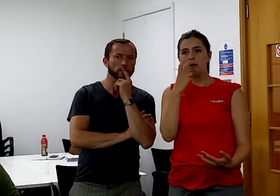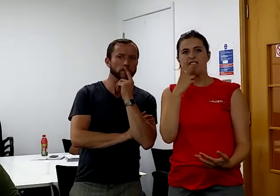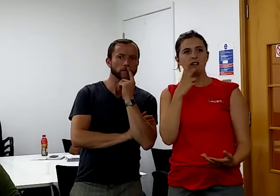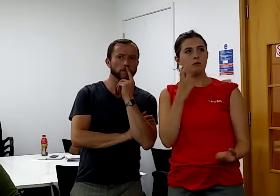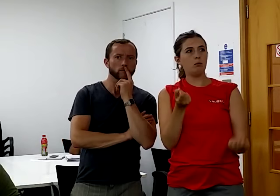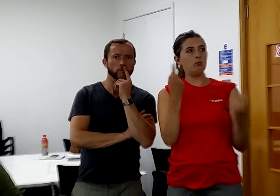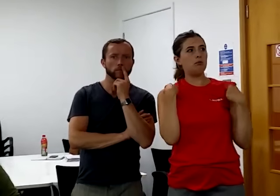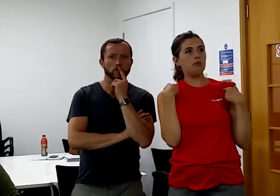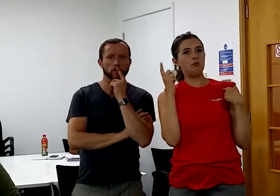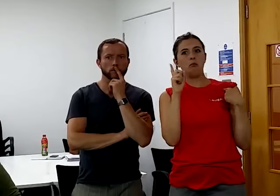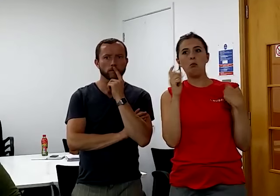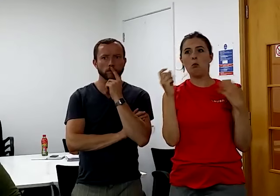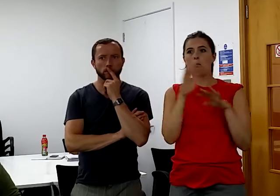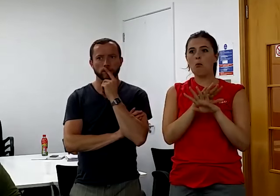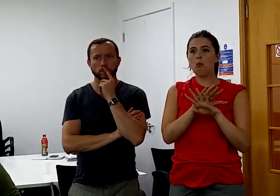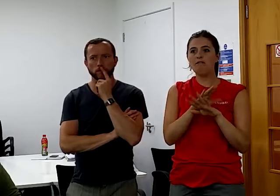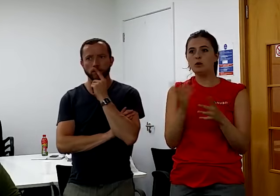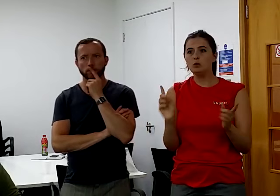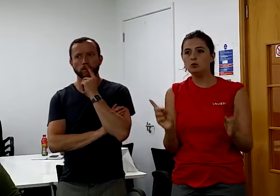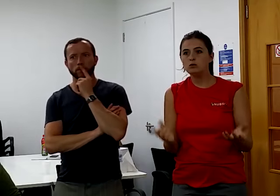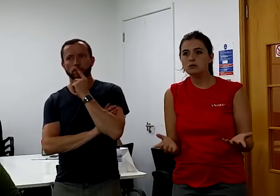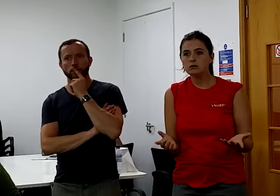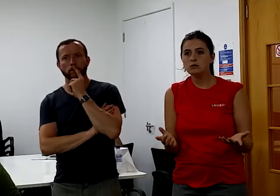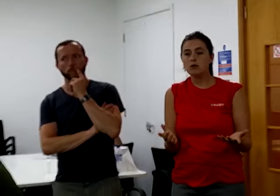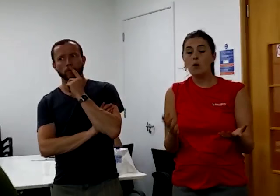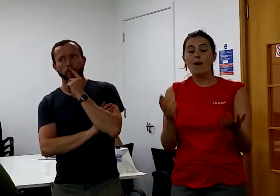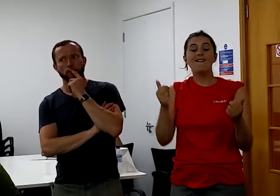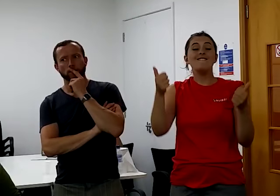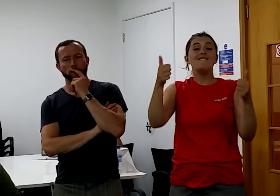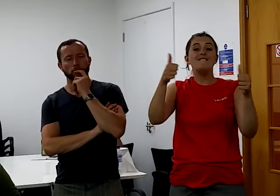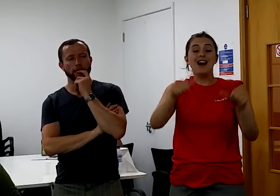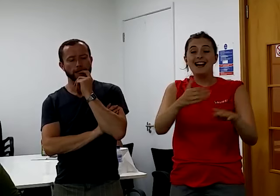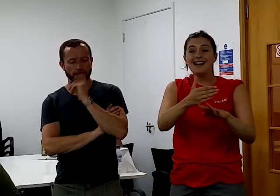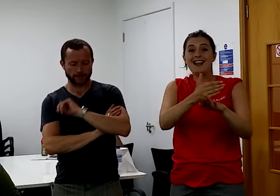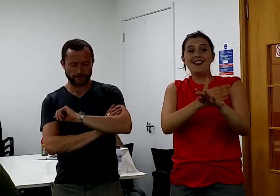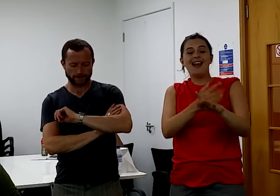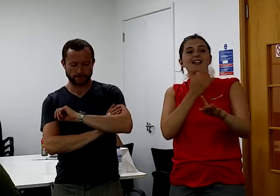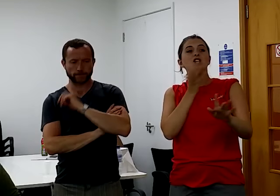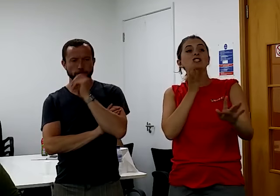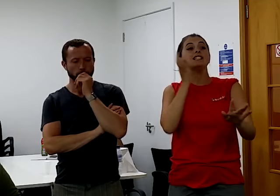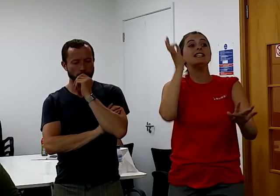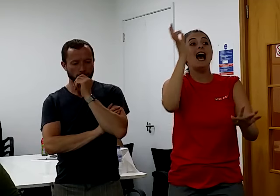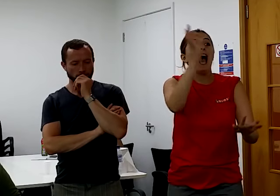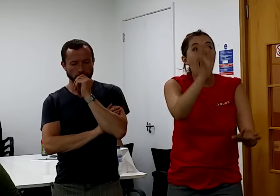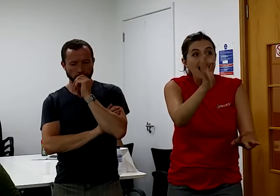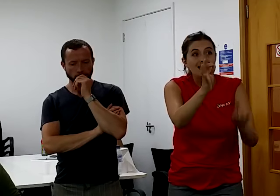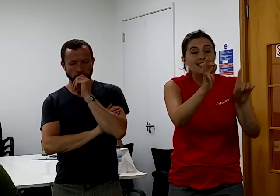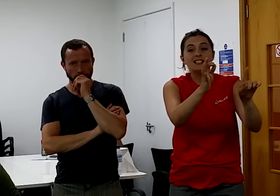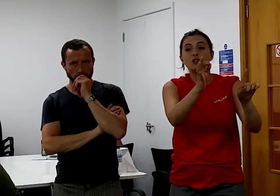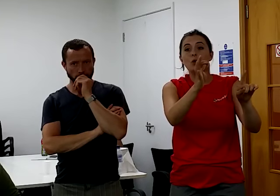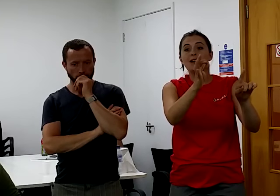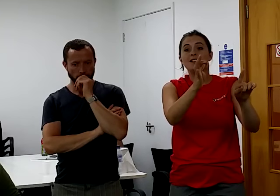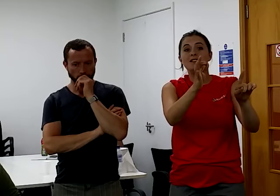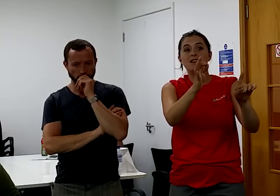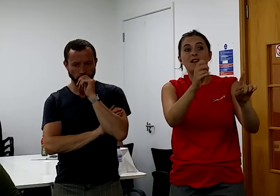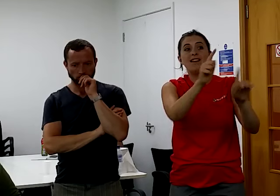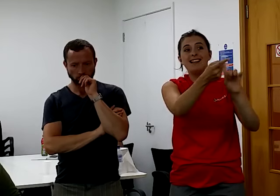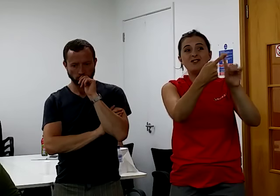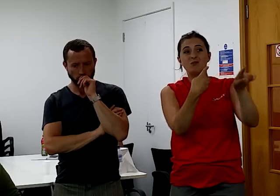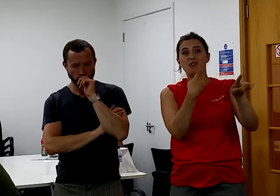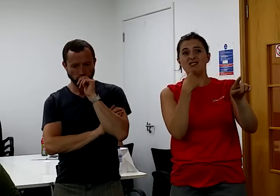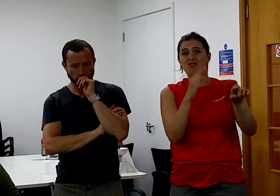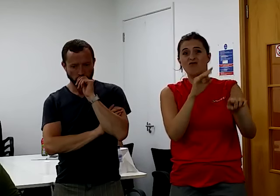what was going on, getting very confused. And when I finally got to ask a question about the work capability assessment, I wasn't very happy with the